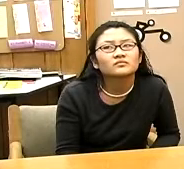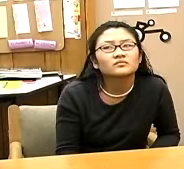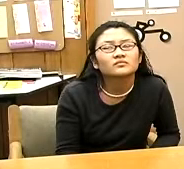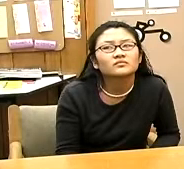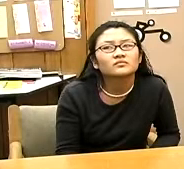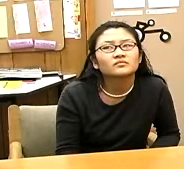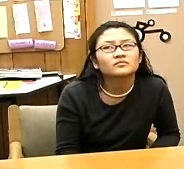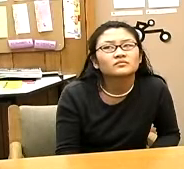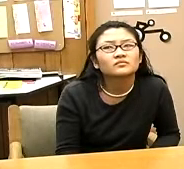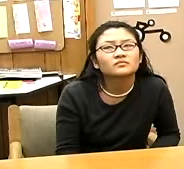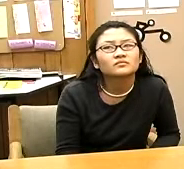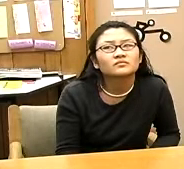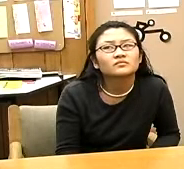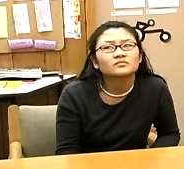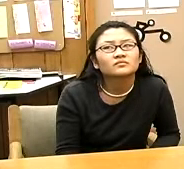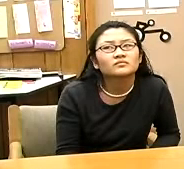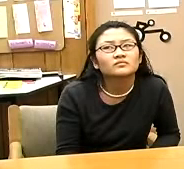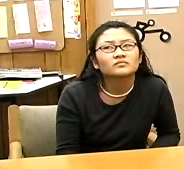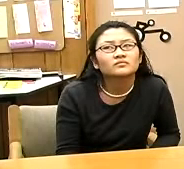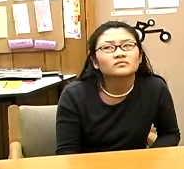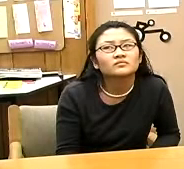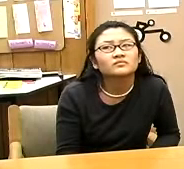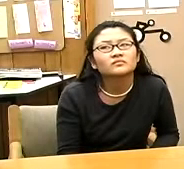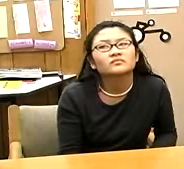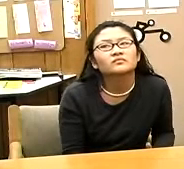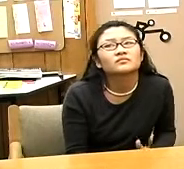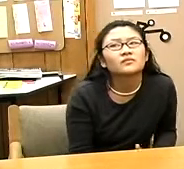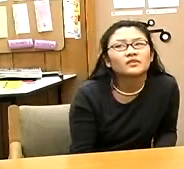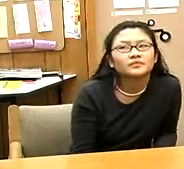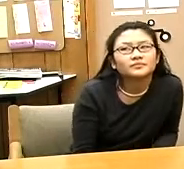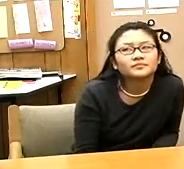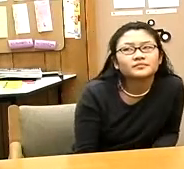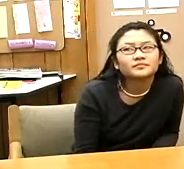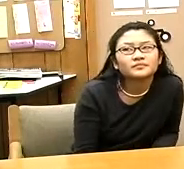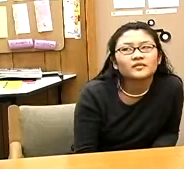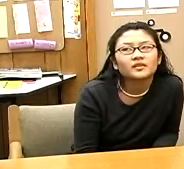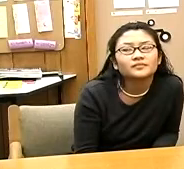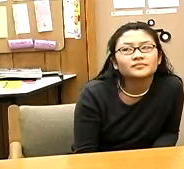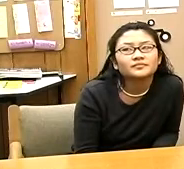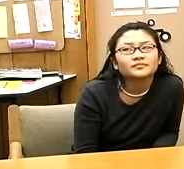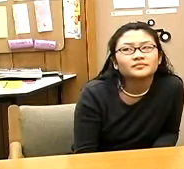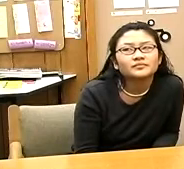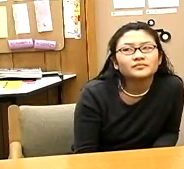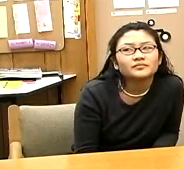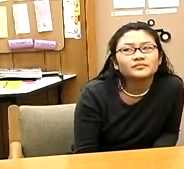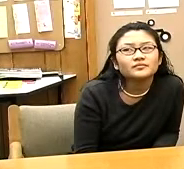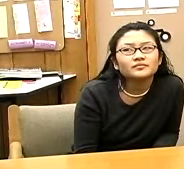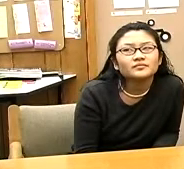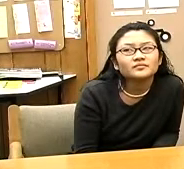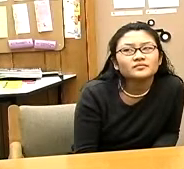your general ed credits. So for example, like one of the courses you have to take is Intro to